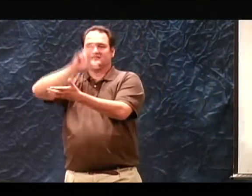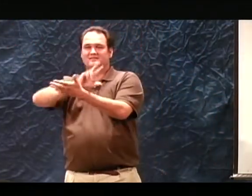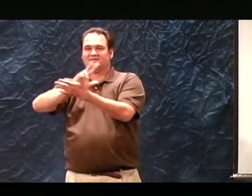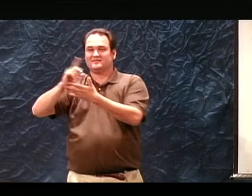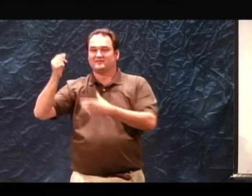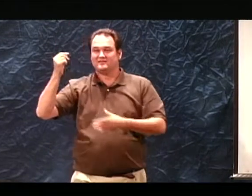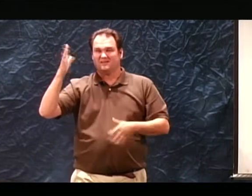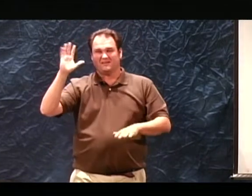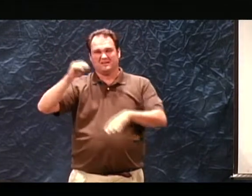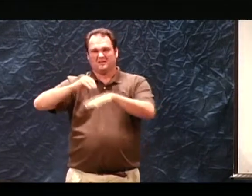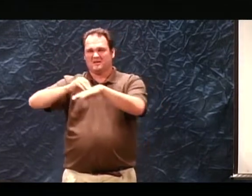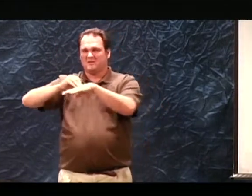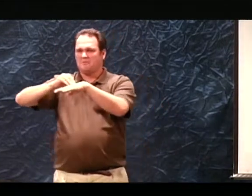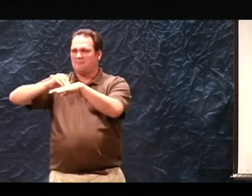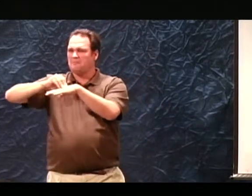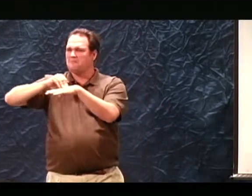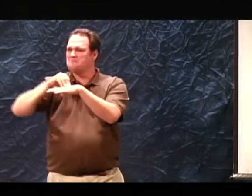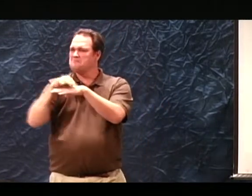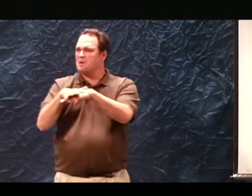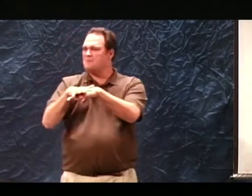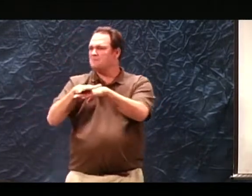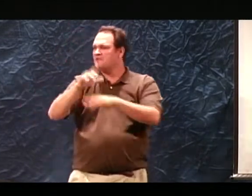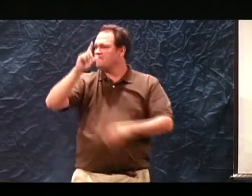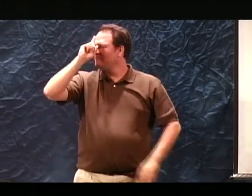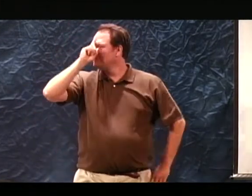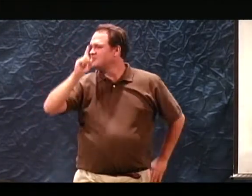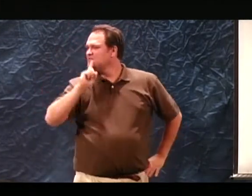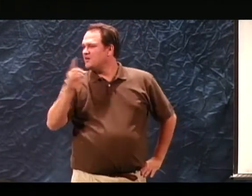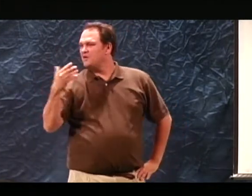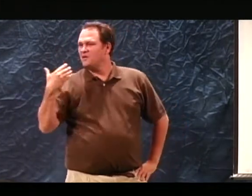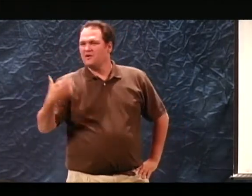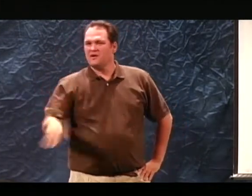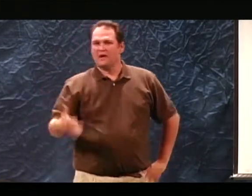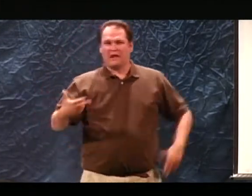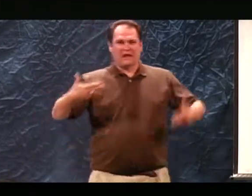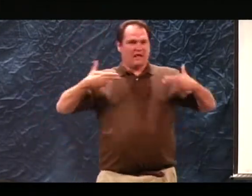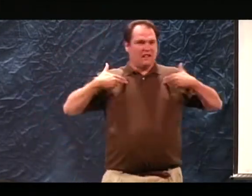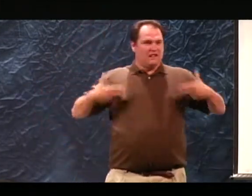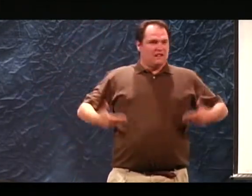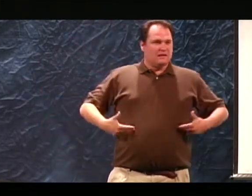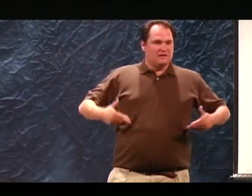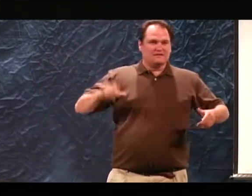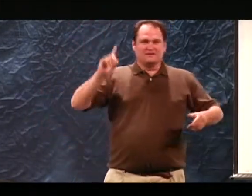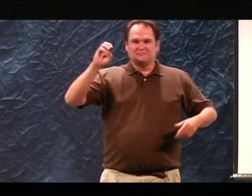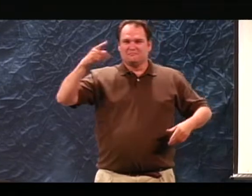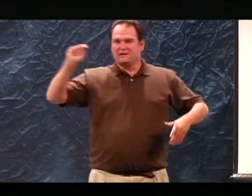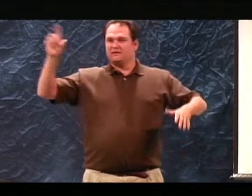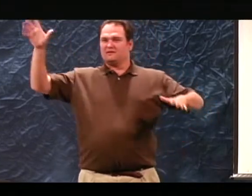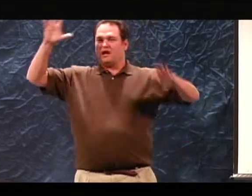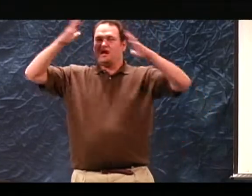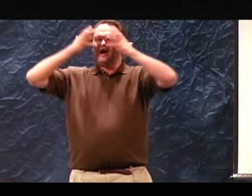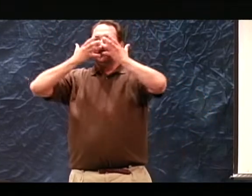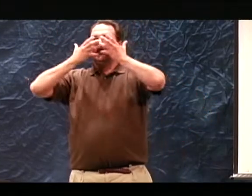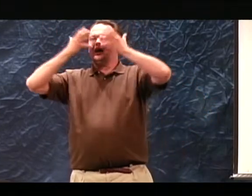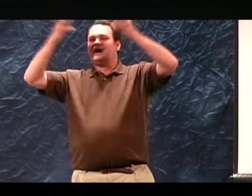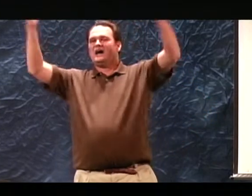strike paralyzed the country you see that the assassin that the oppressor being